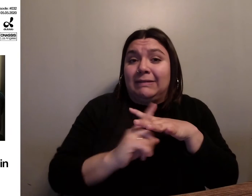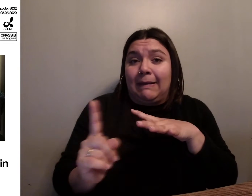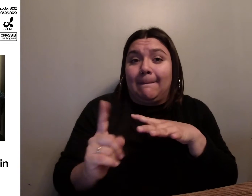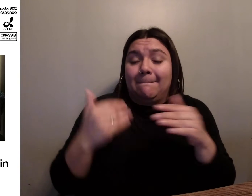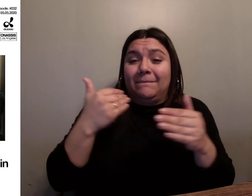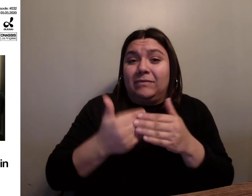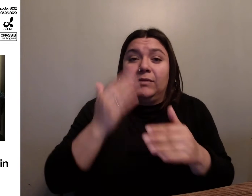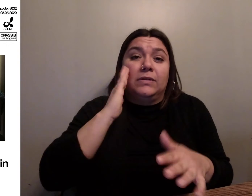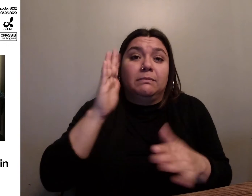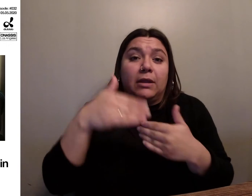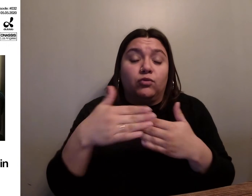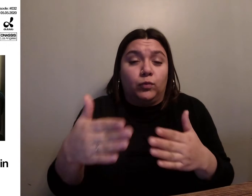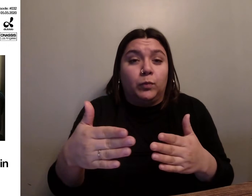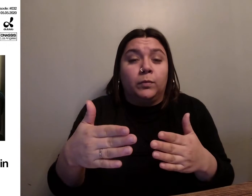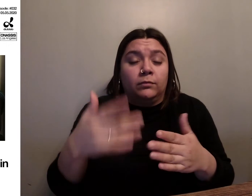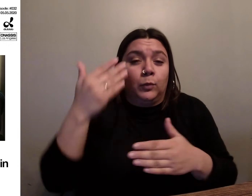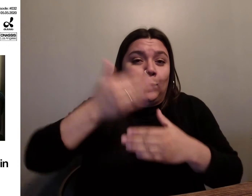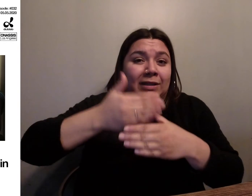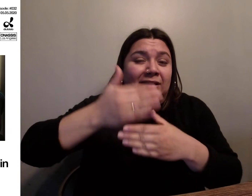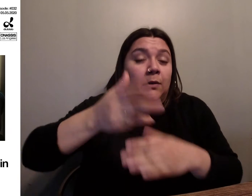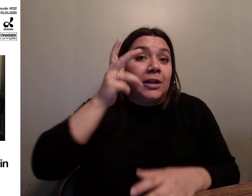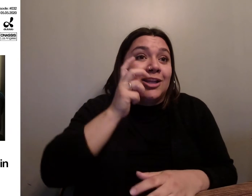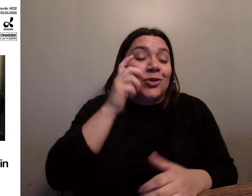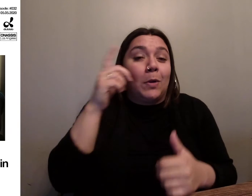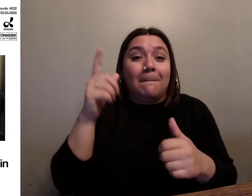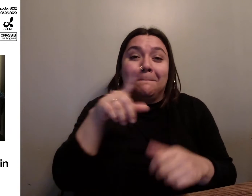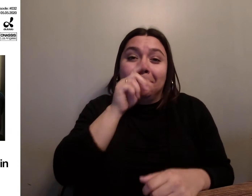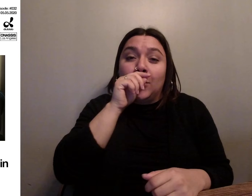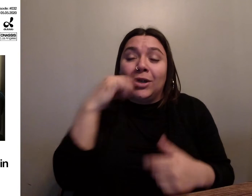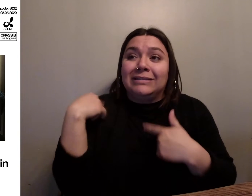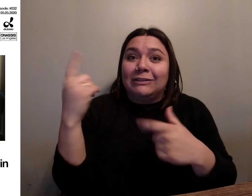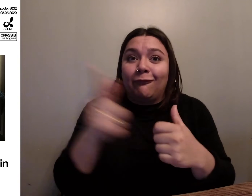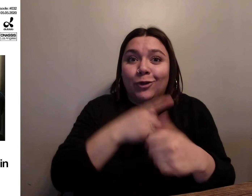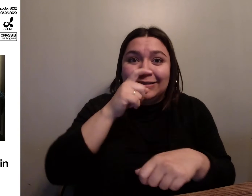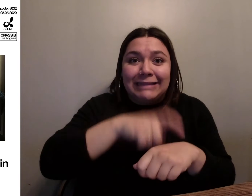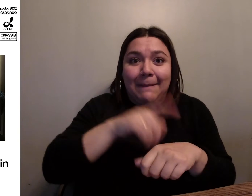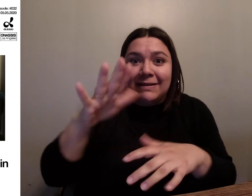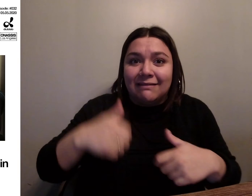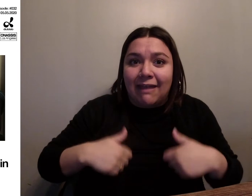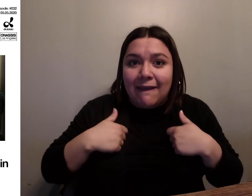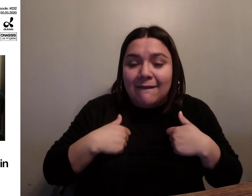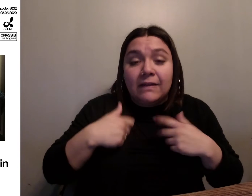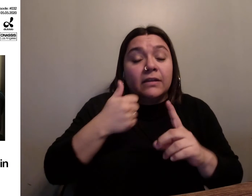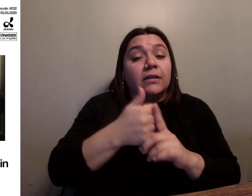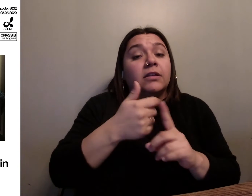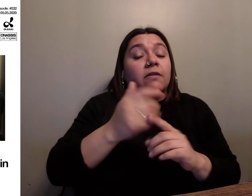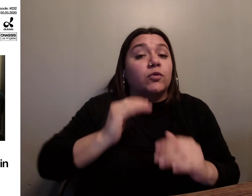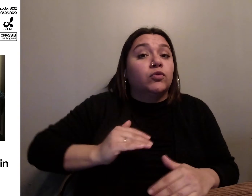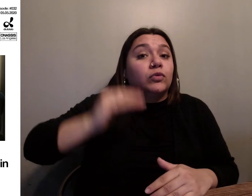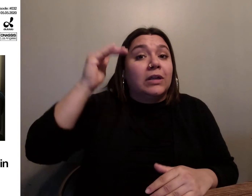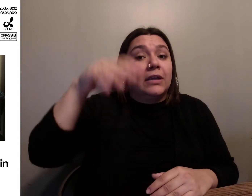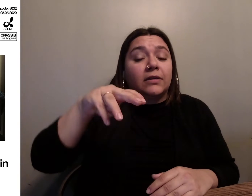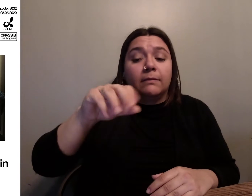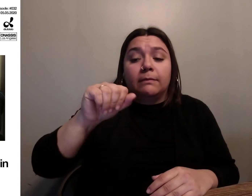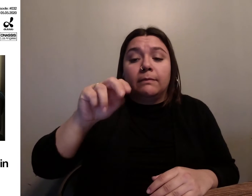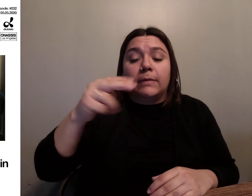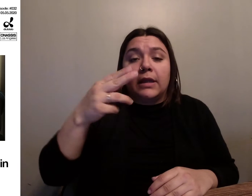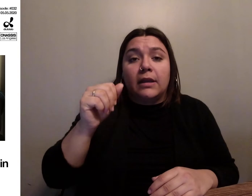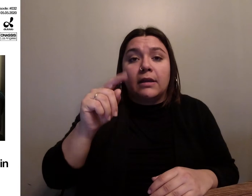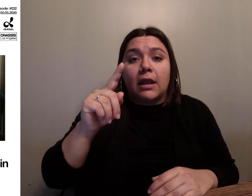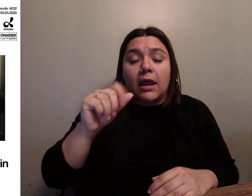time in his life. He was raised in Manhattan, and for the first time in his life, he's hearing birds sing in spring. Can you imagine